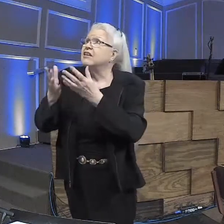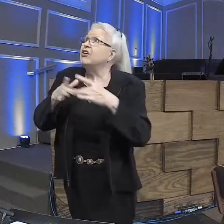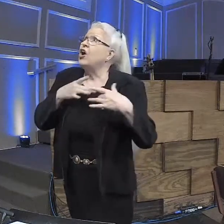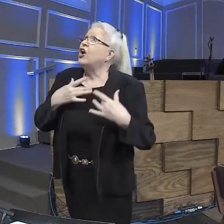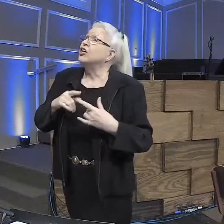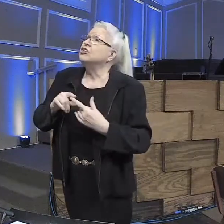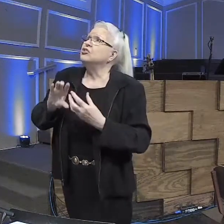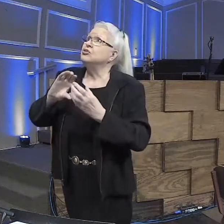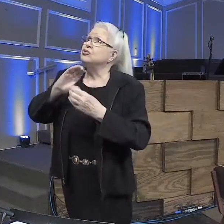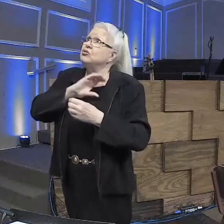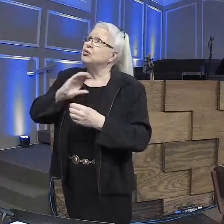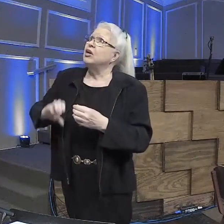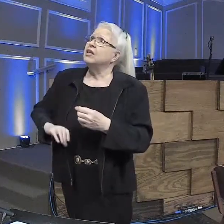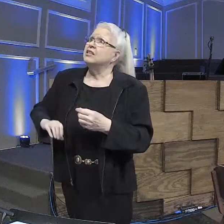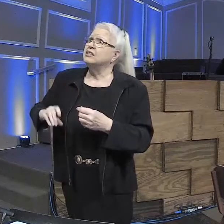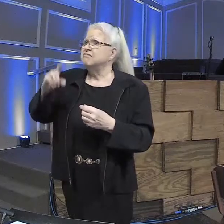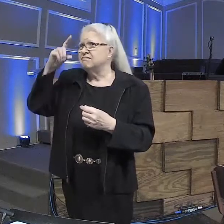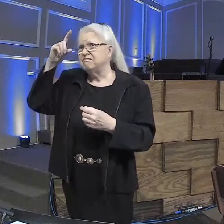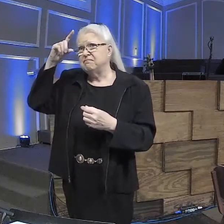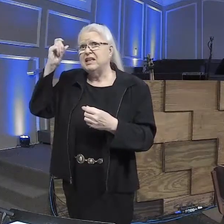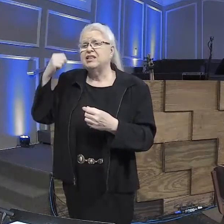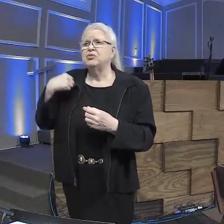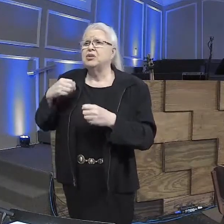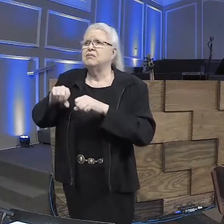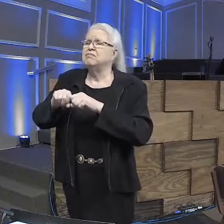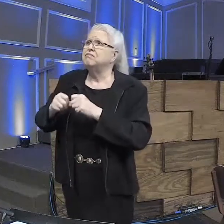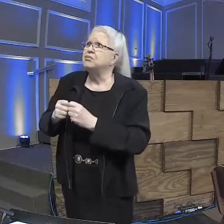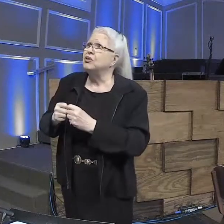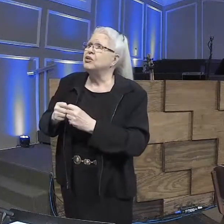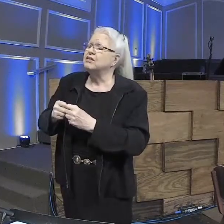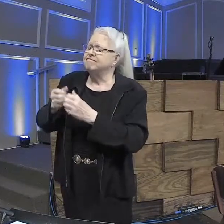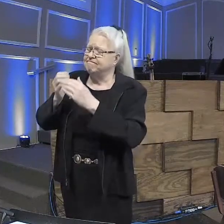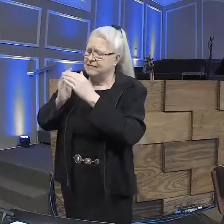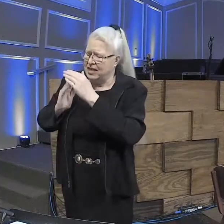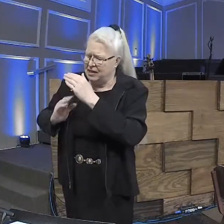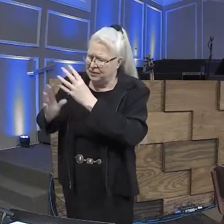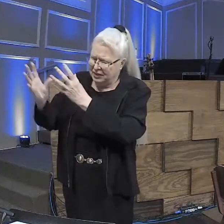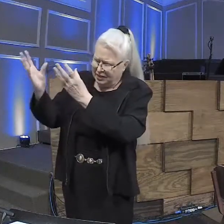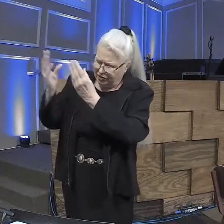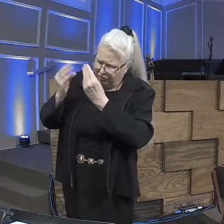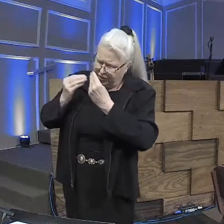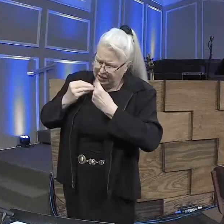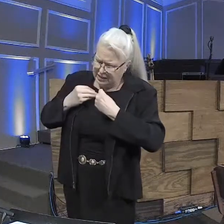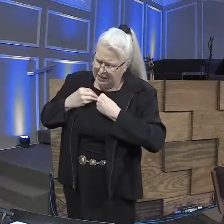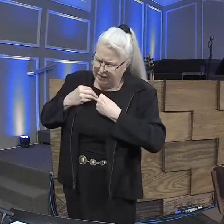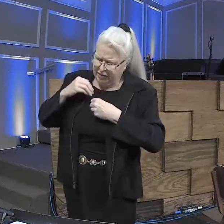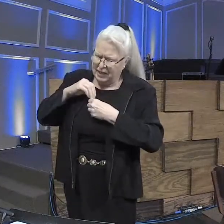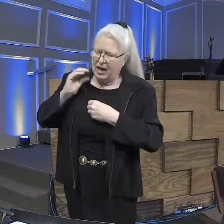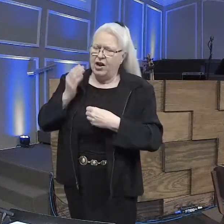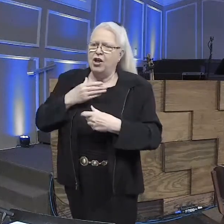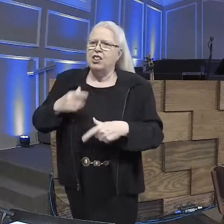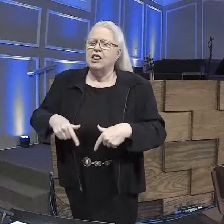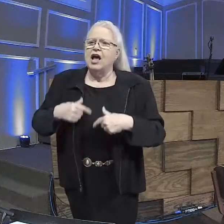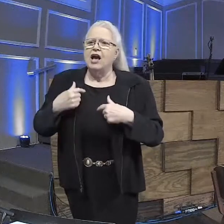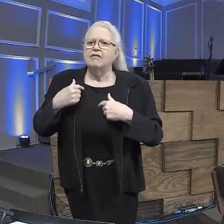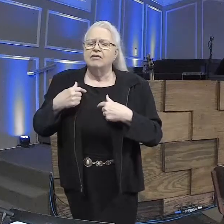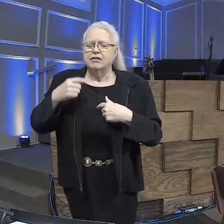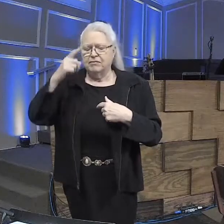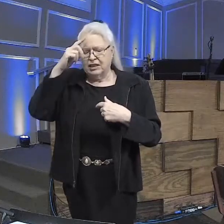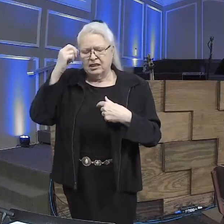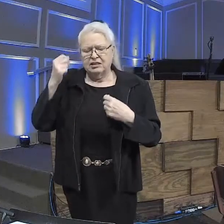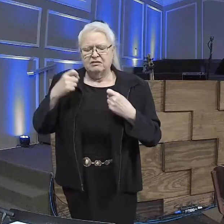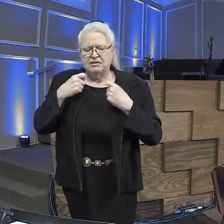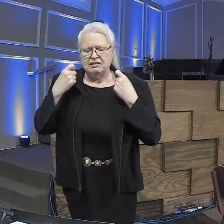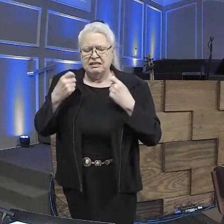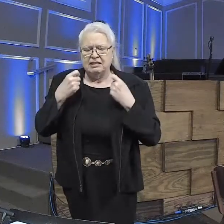we're broken. In humility, we receive Him into our life for the provision of sin and the shame in our heart